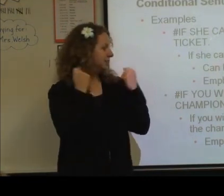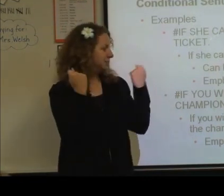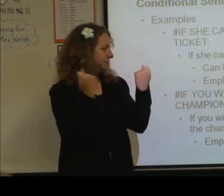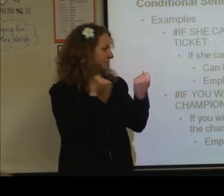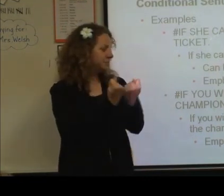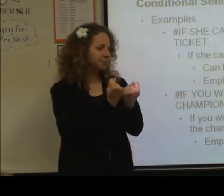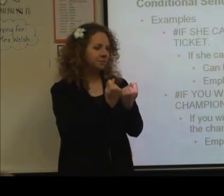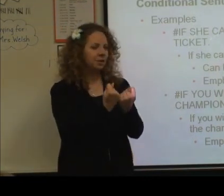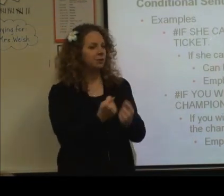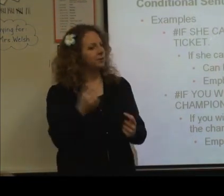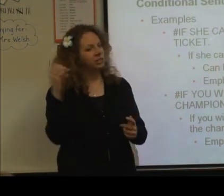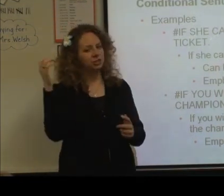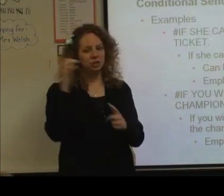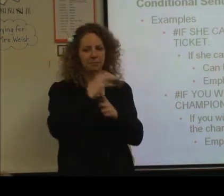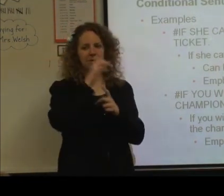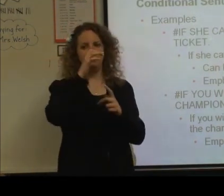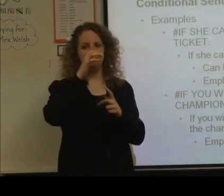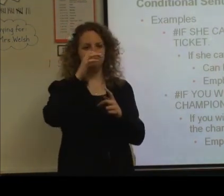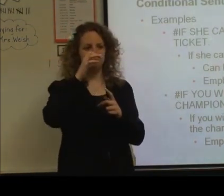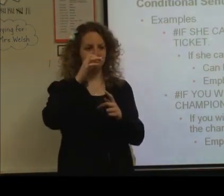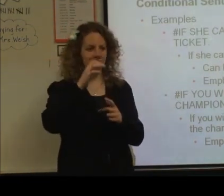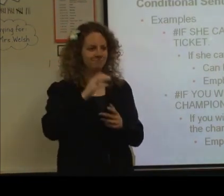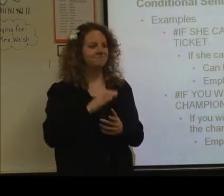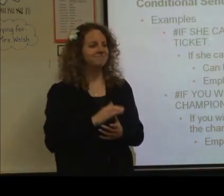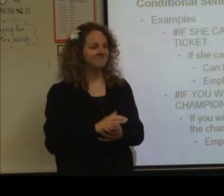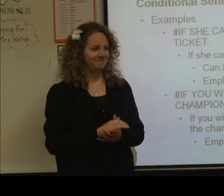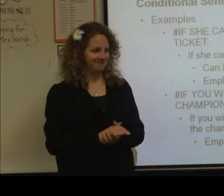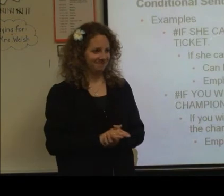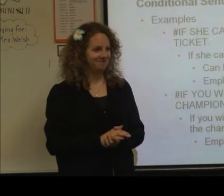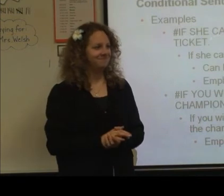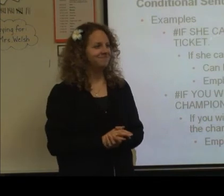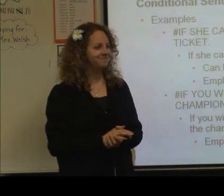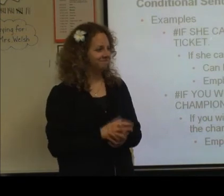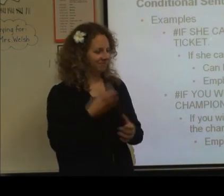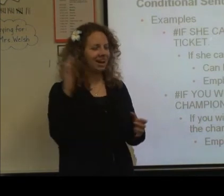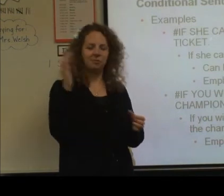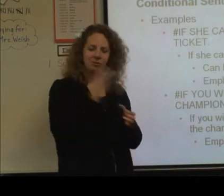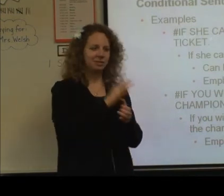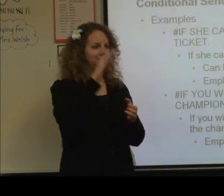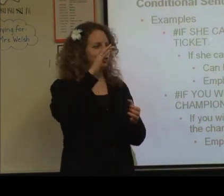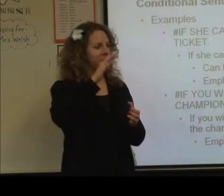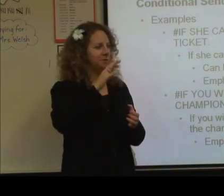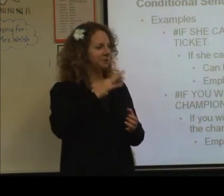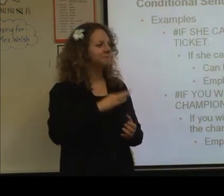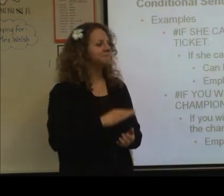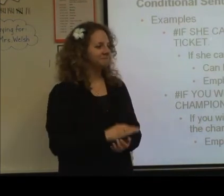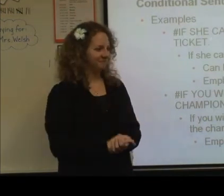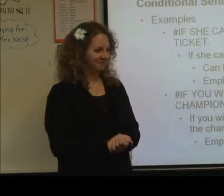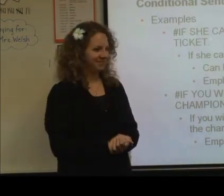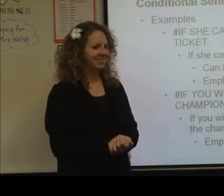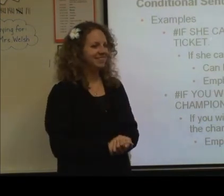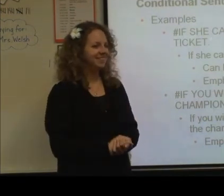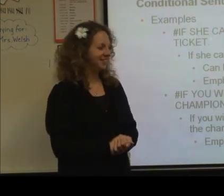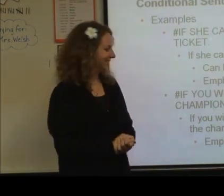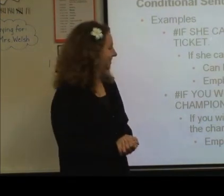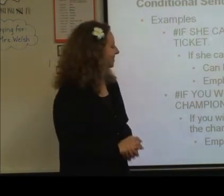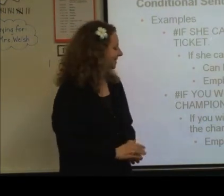team champion. Just one. Yeah, one time champion. Good.